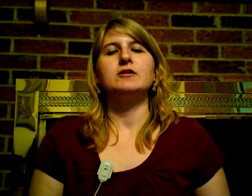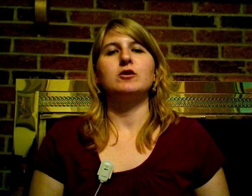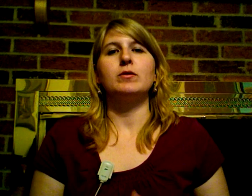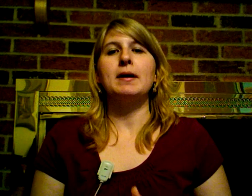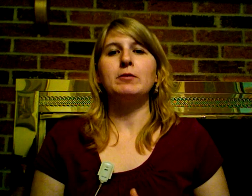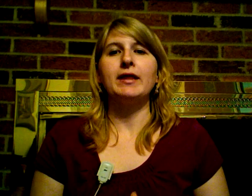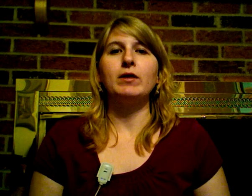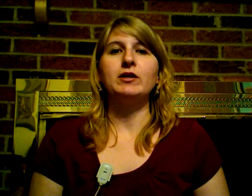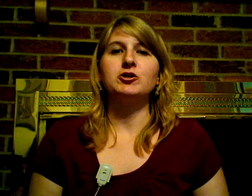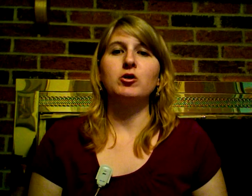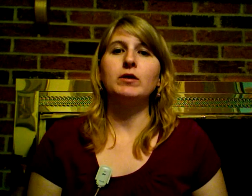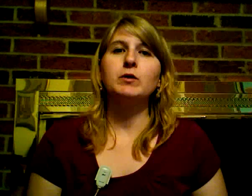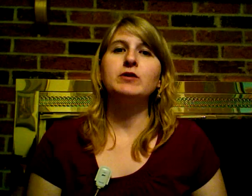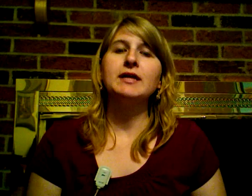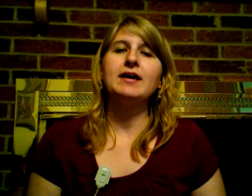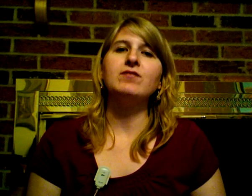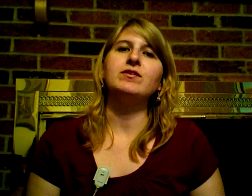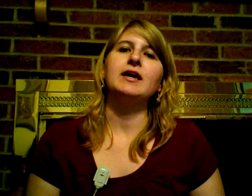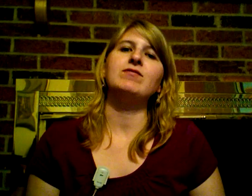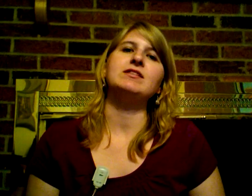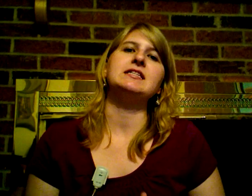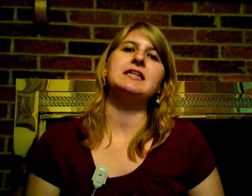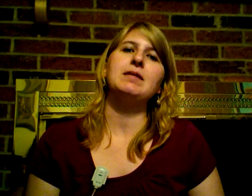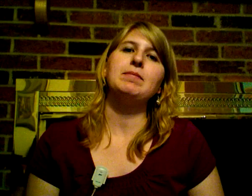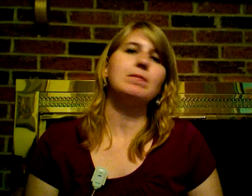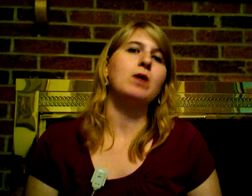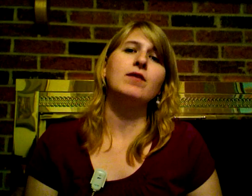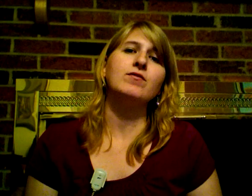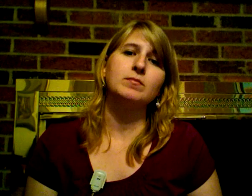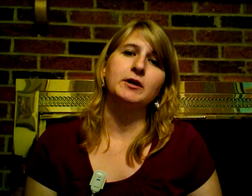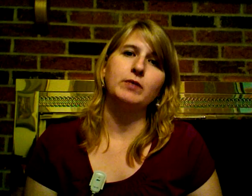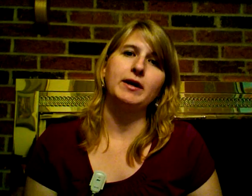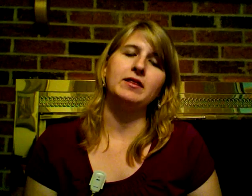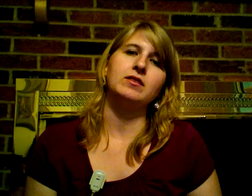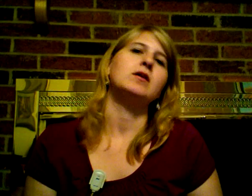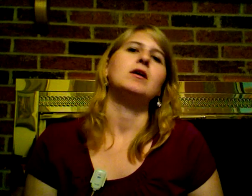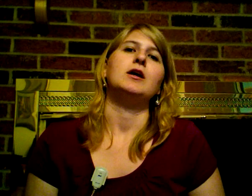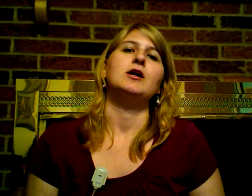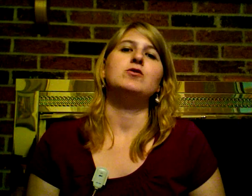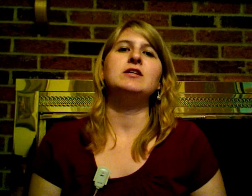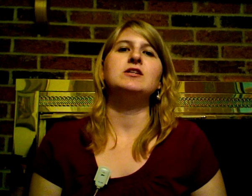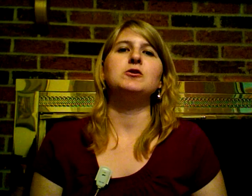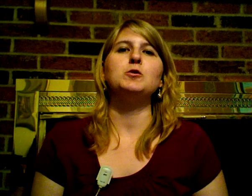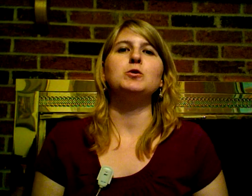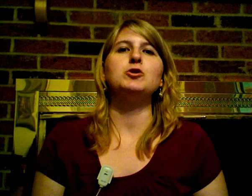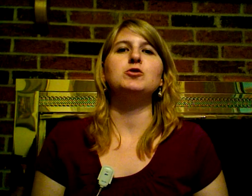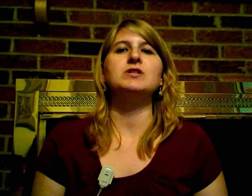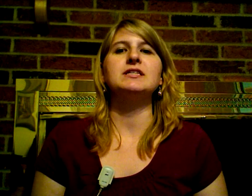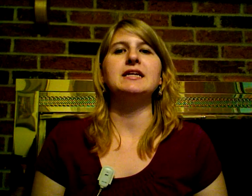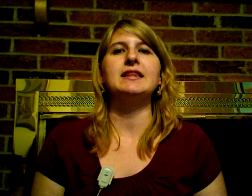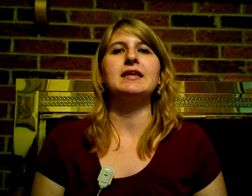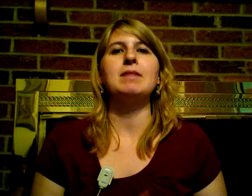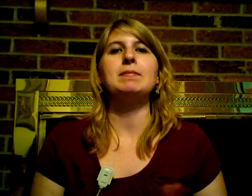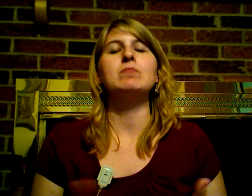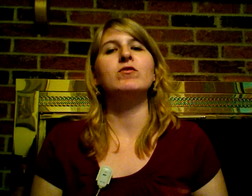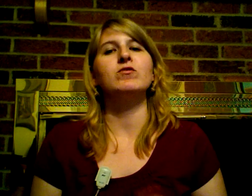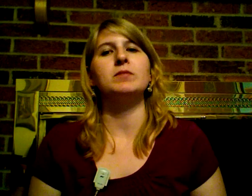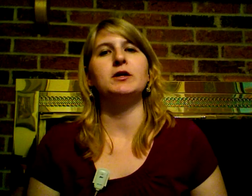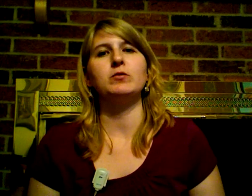So remember that when you're showing where you live, if it's a city that people aren't familiar with, you need to choose a city that they might be more familiar with